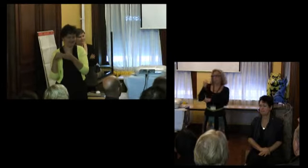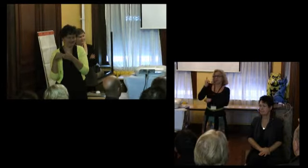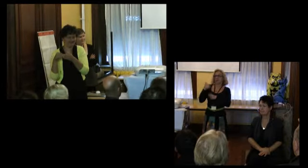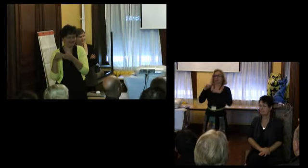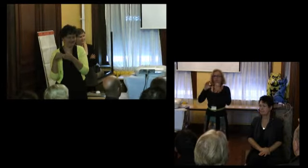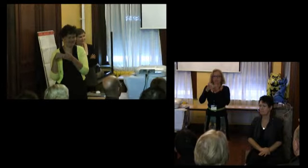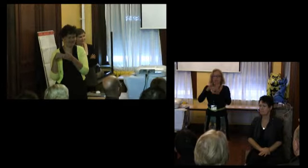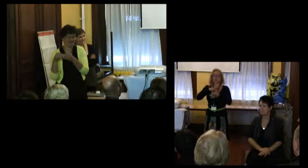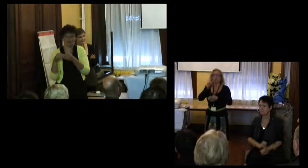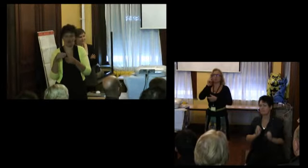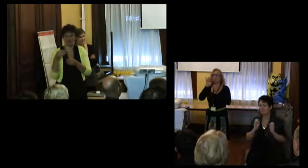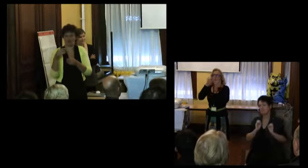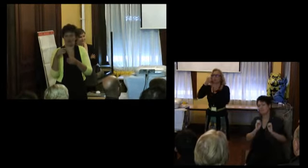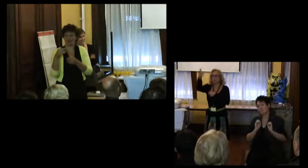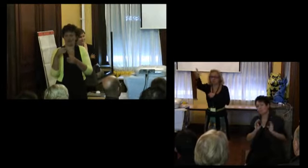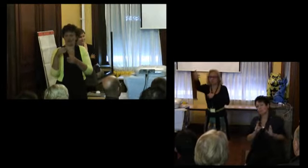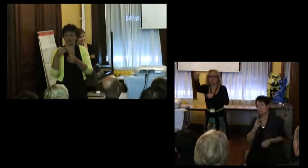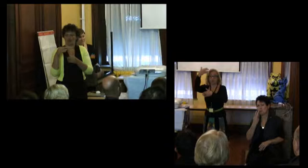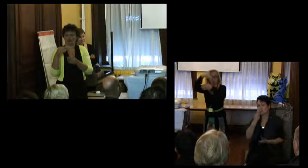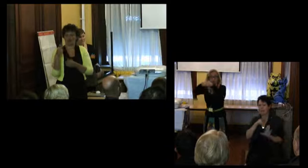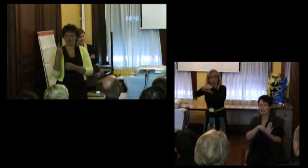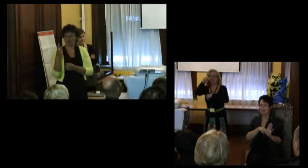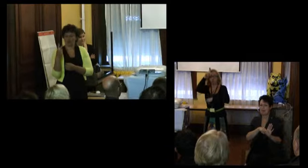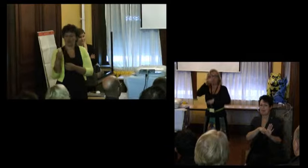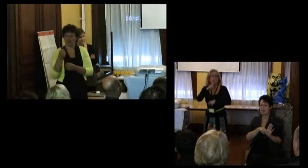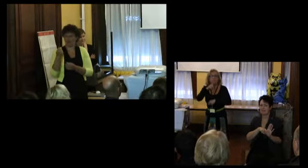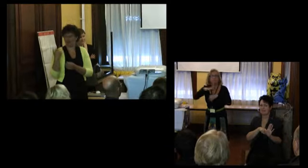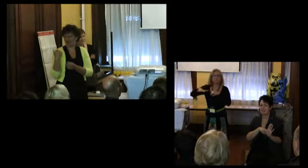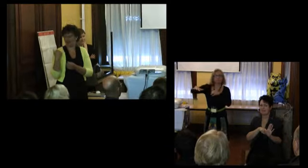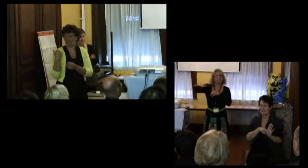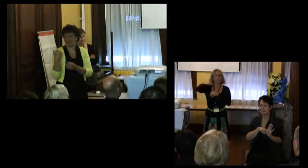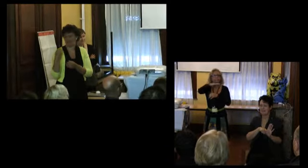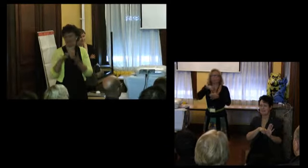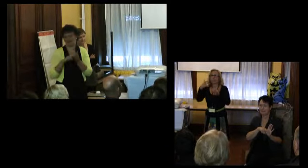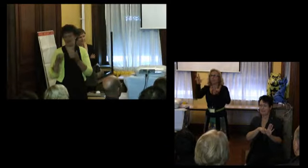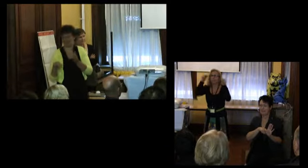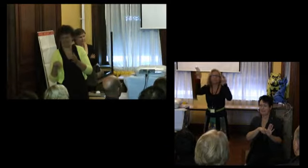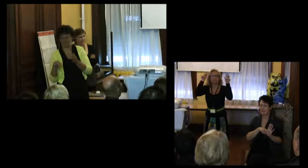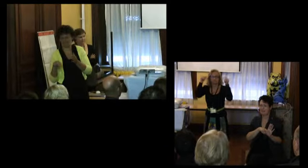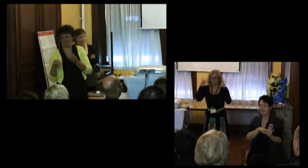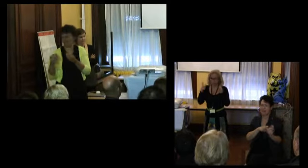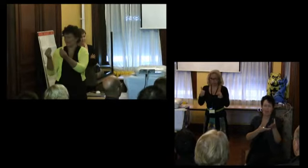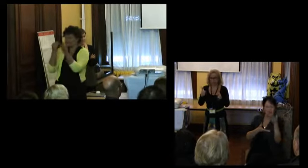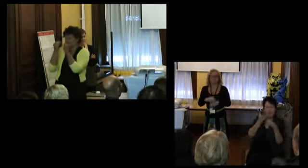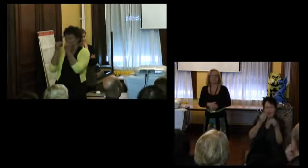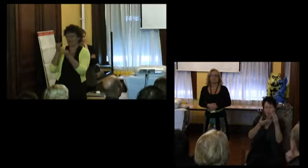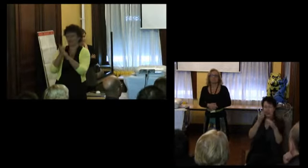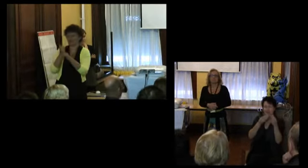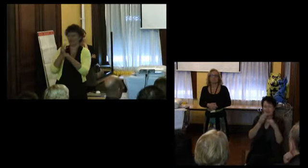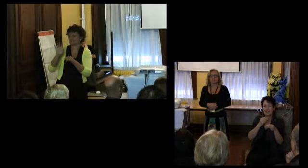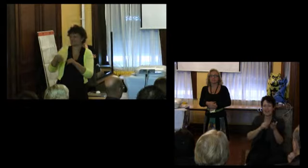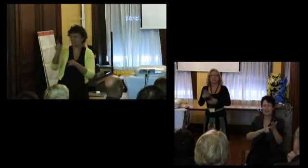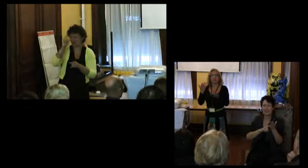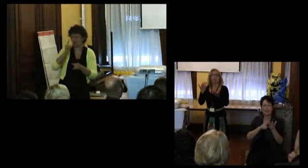I've retired in 2 years, and I've been learning in the Louvre Museum with